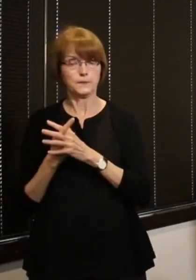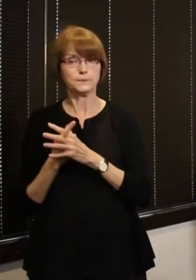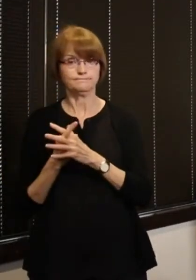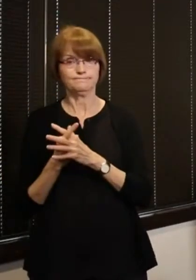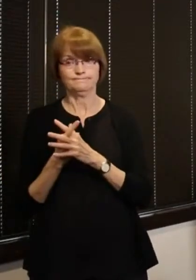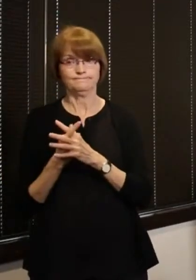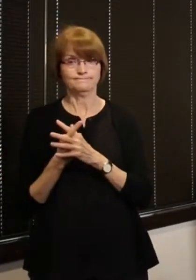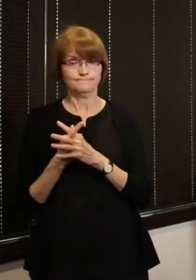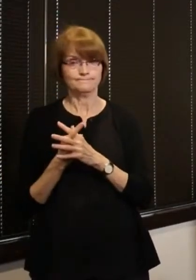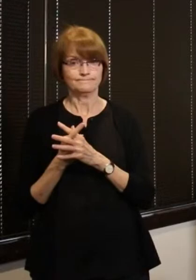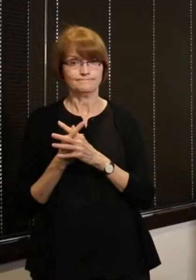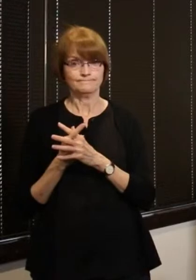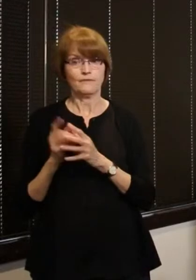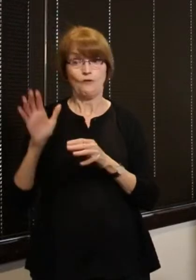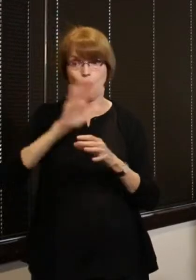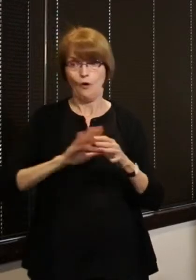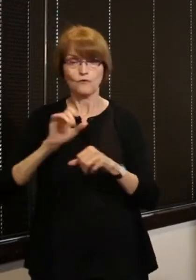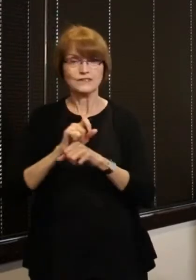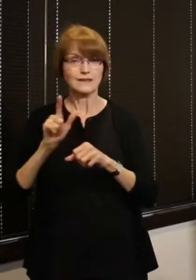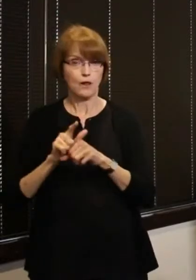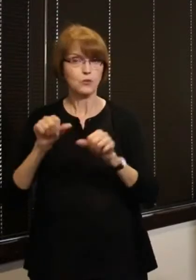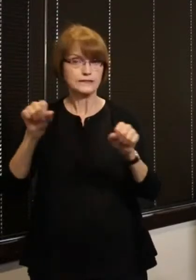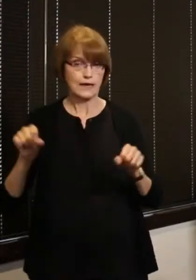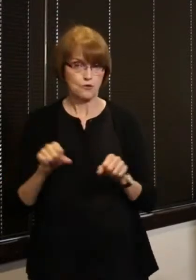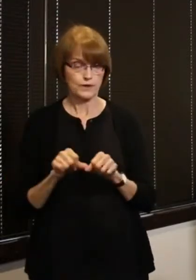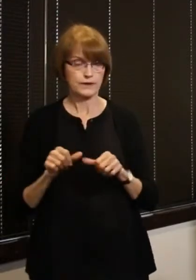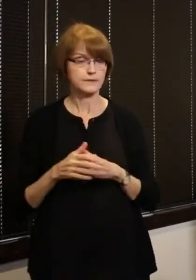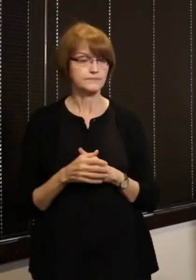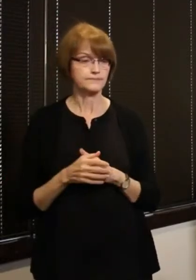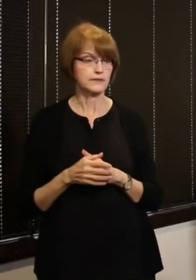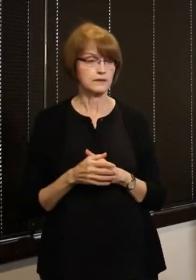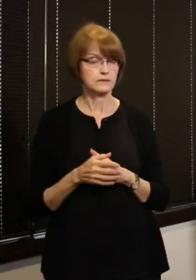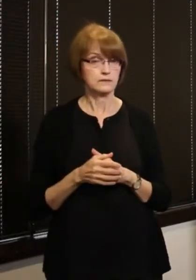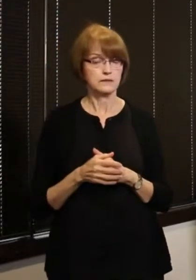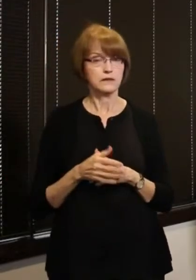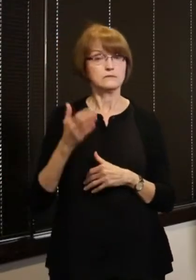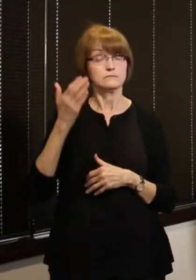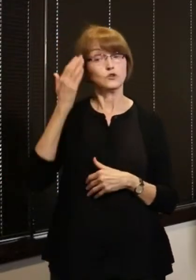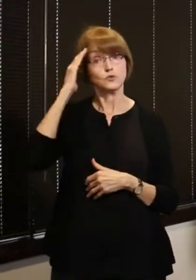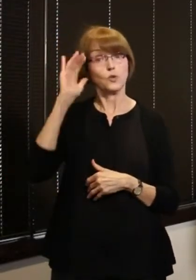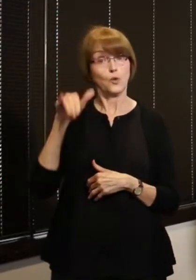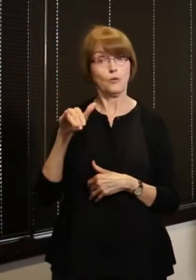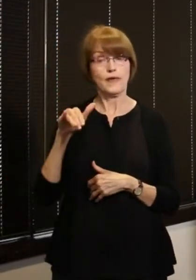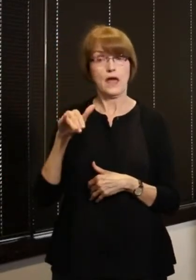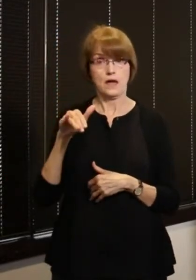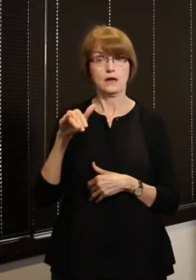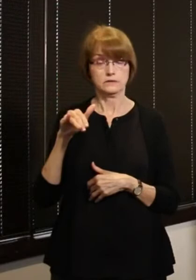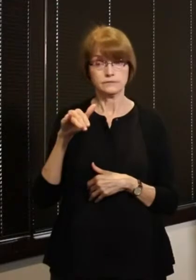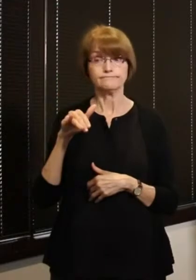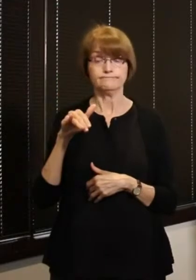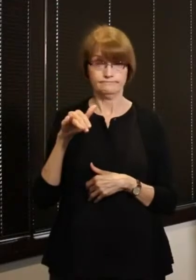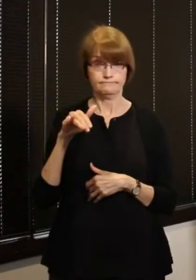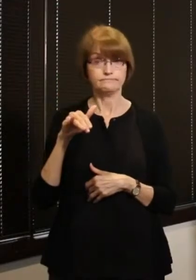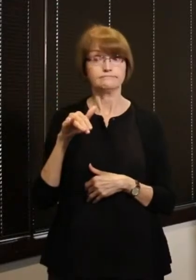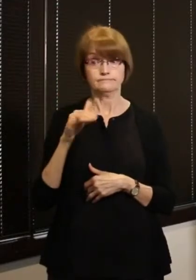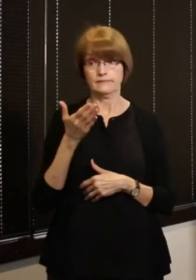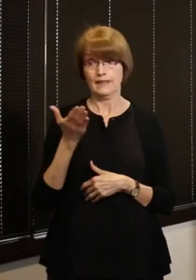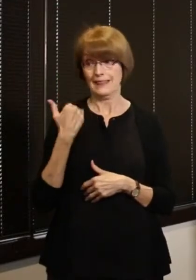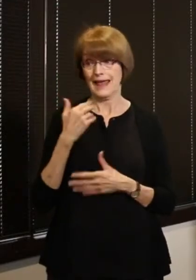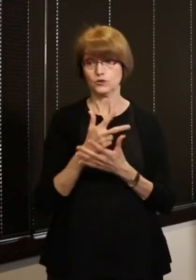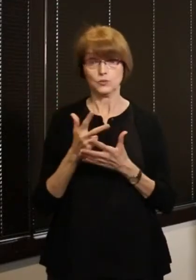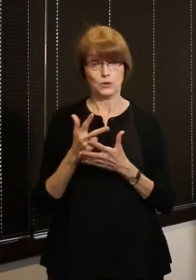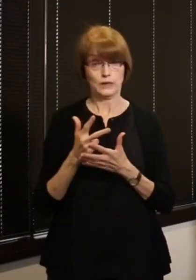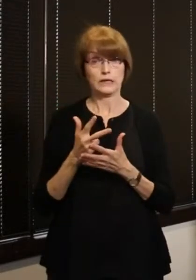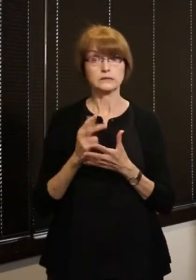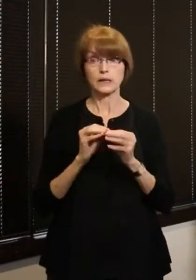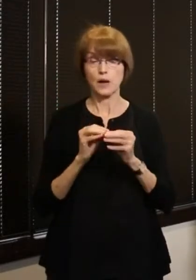occurred over the St. Louis metropolitan area. And I think as everybody is familiar with, we saw that rapid rise in cases over the last 3